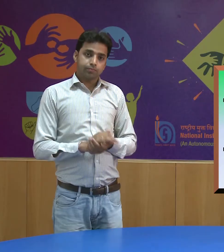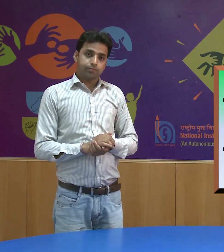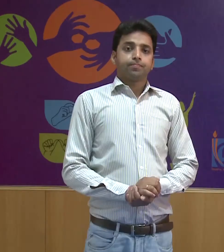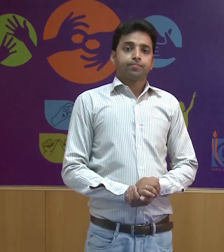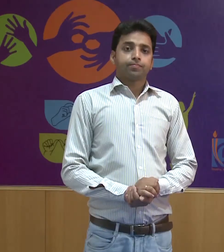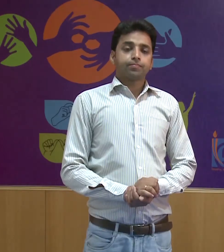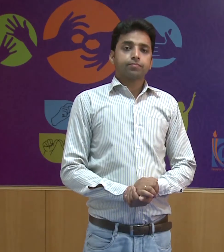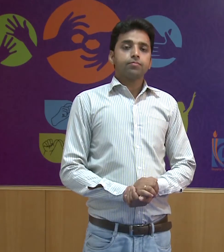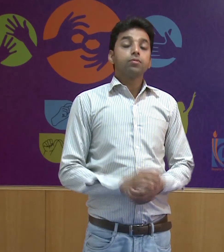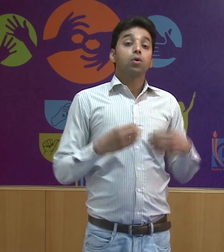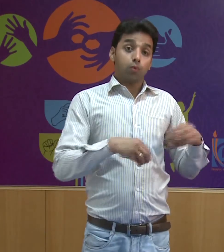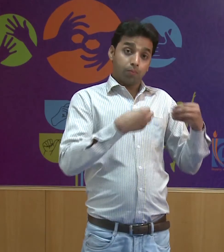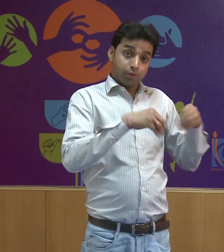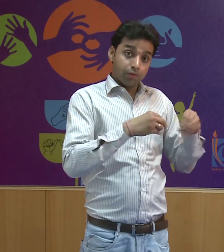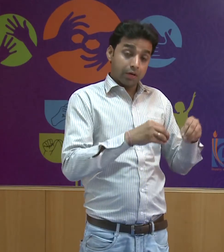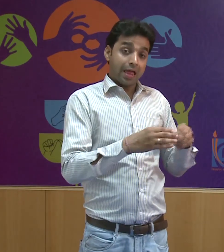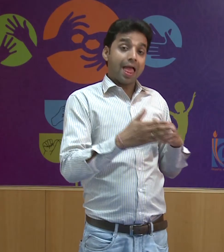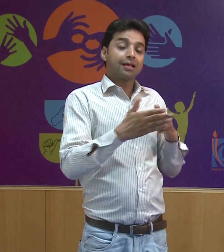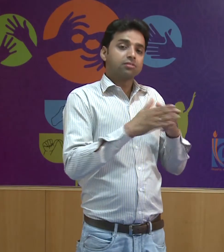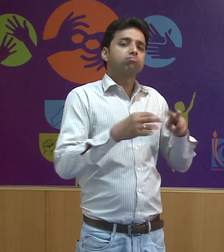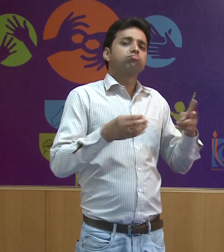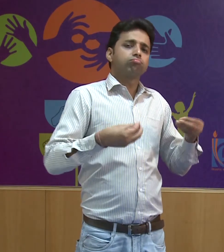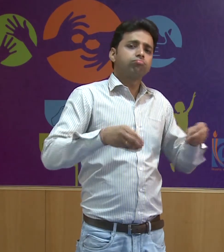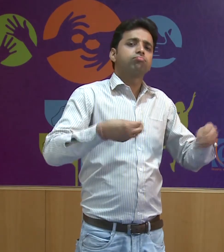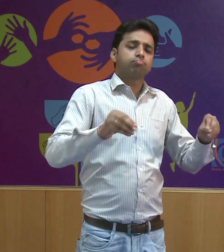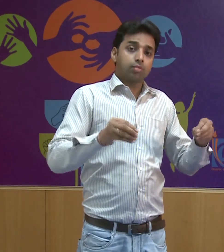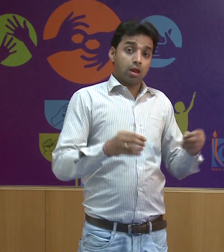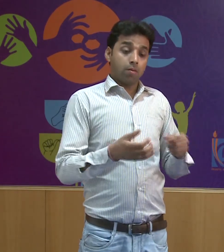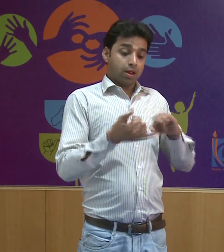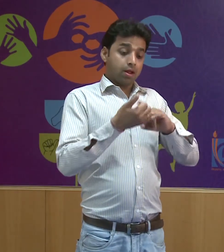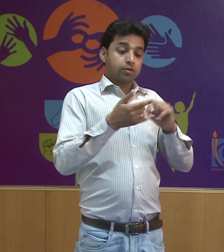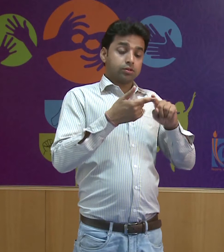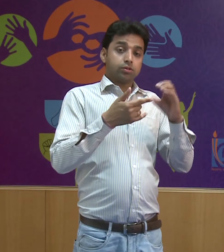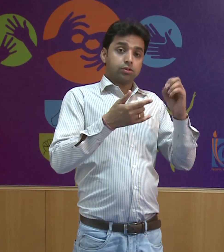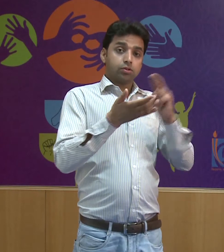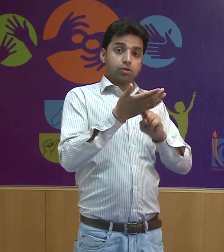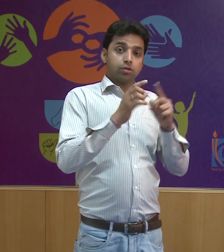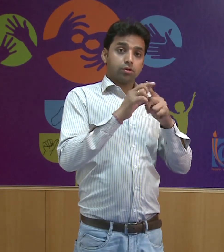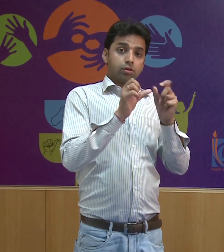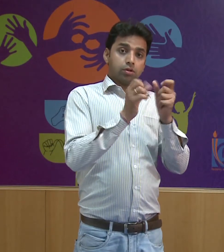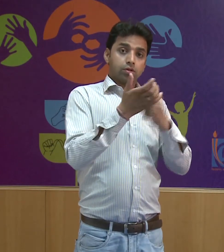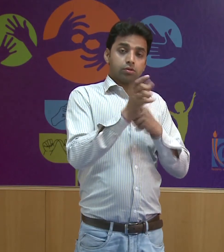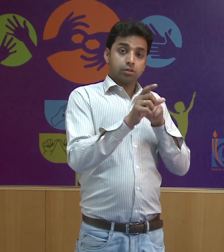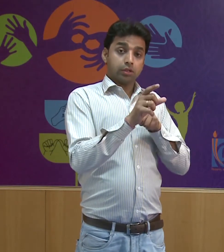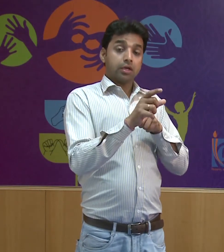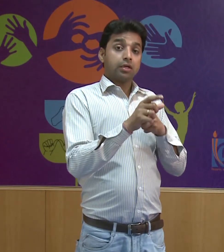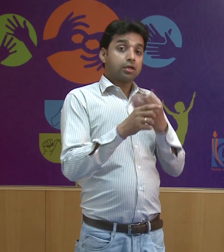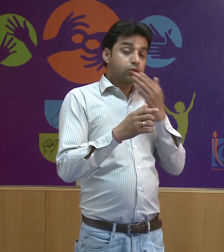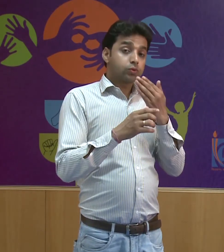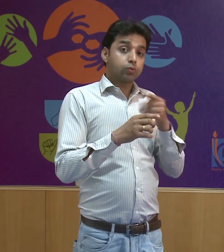To providing access to secondary school for students, following techniques are